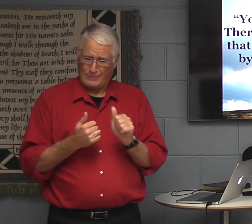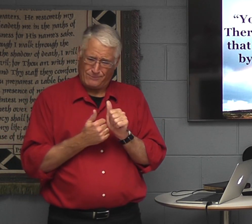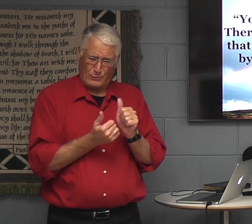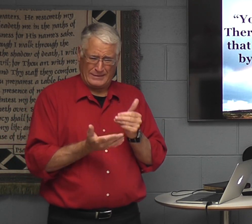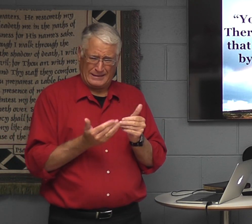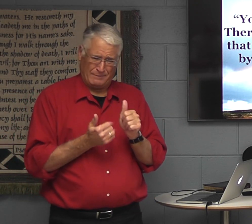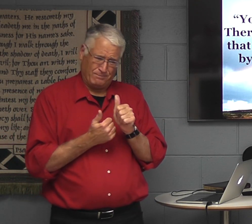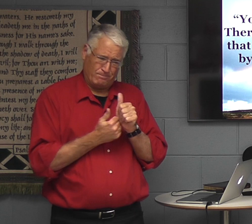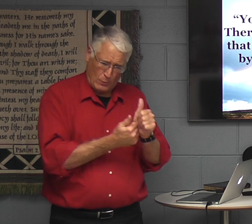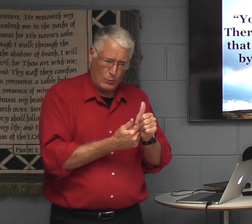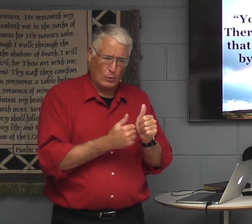people